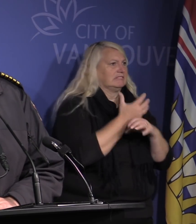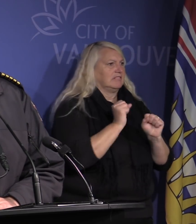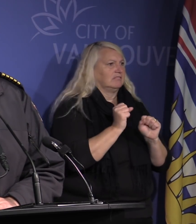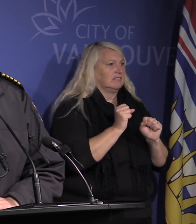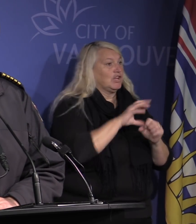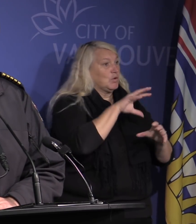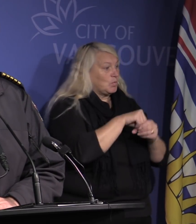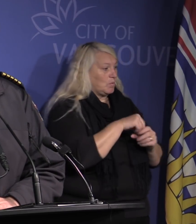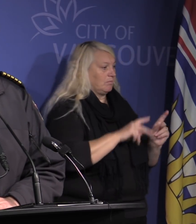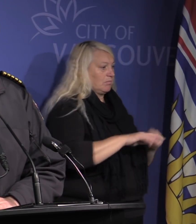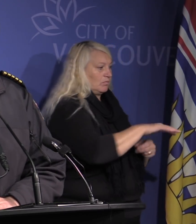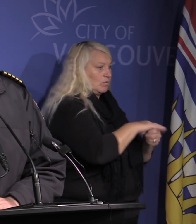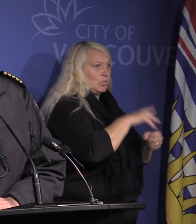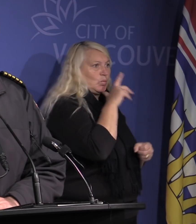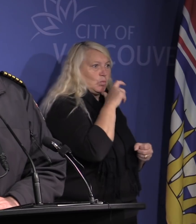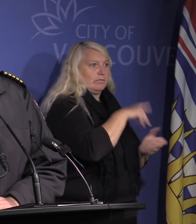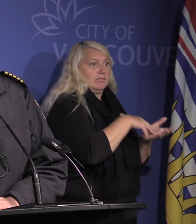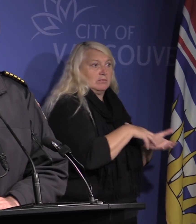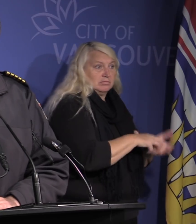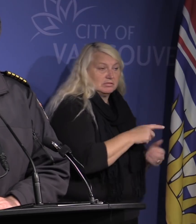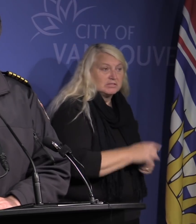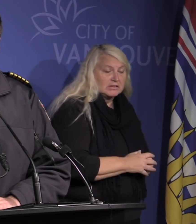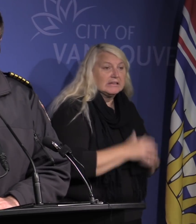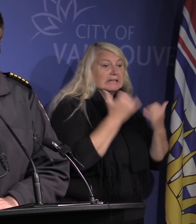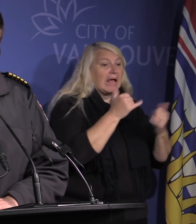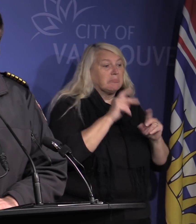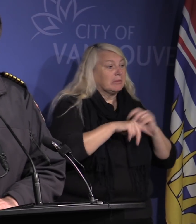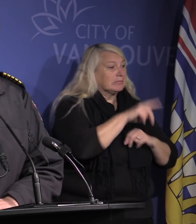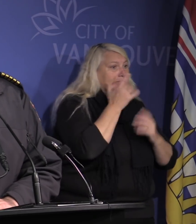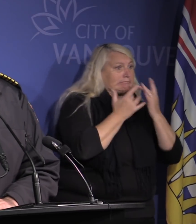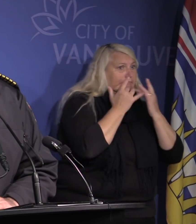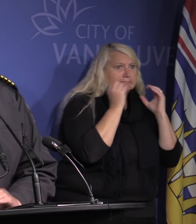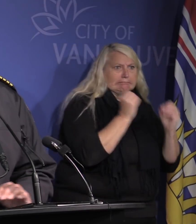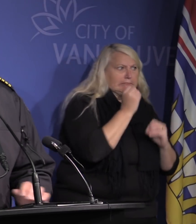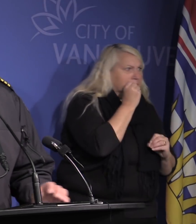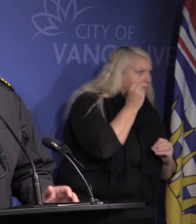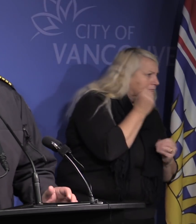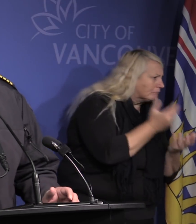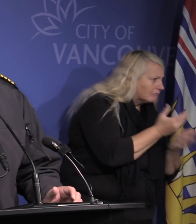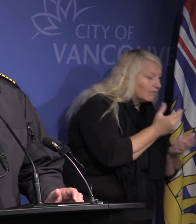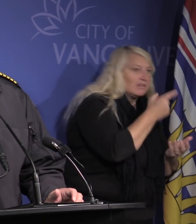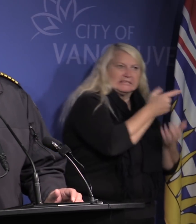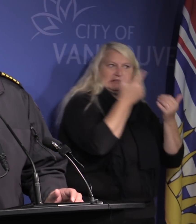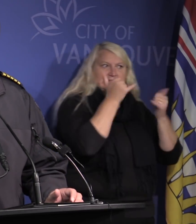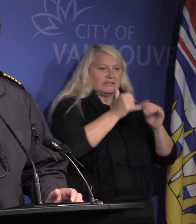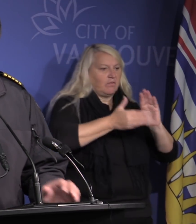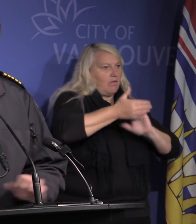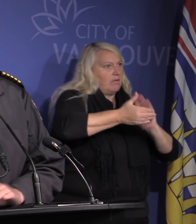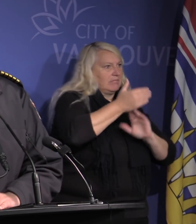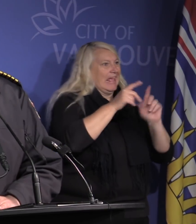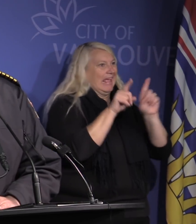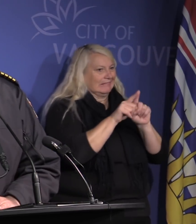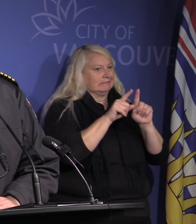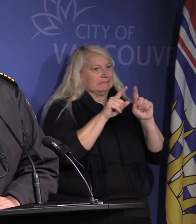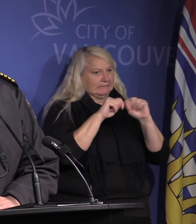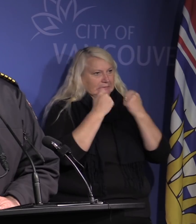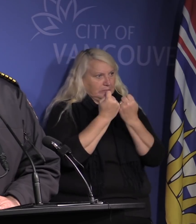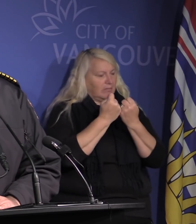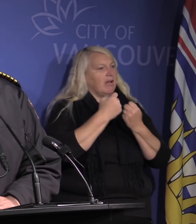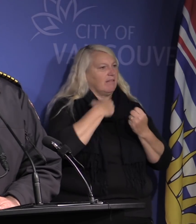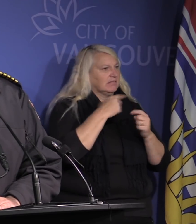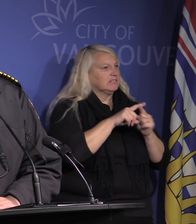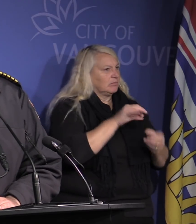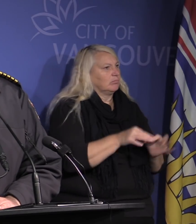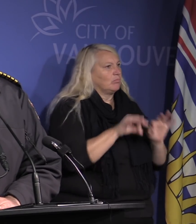vulnerable. The Homelessness Services Outreach Team continues to operate as an essential service. Our